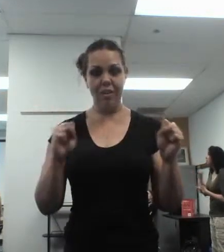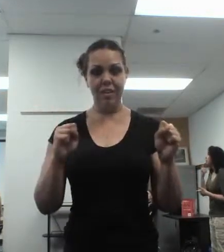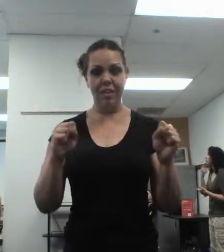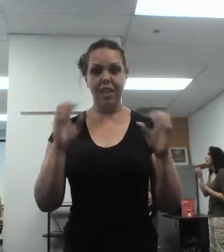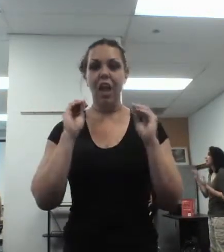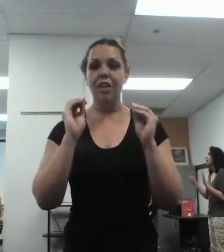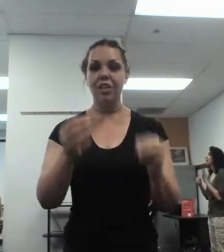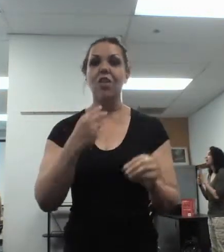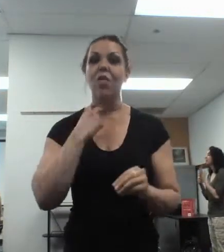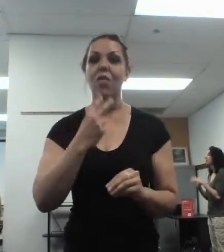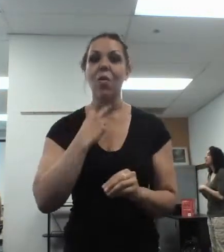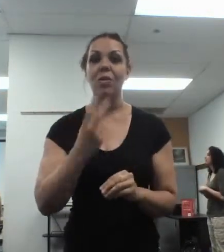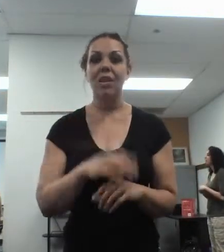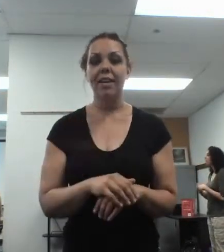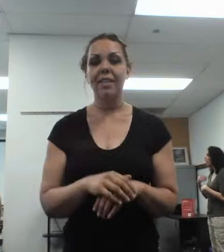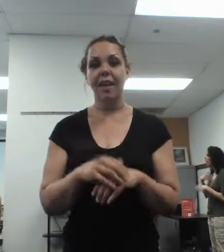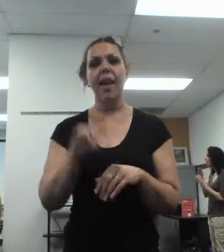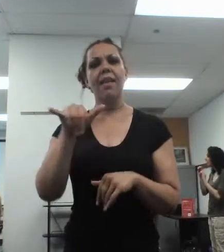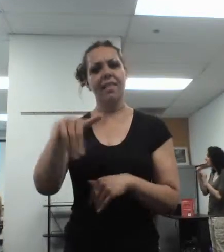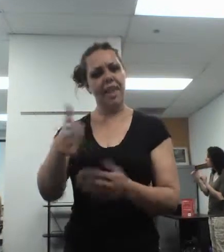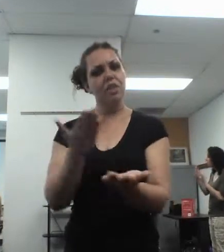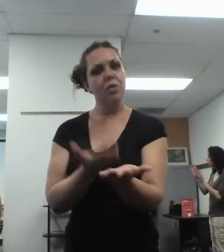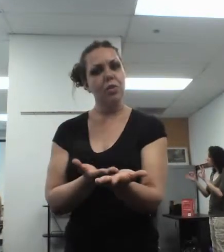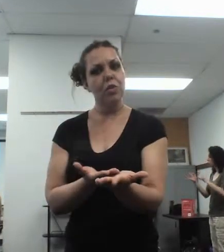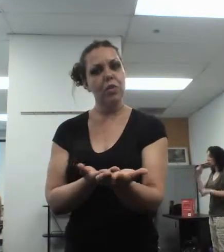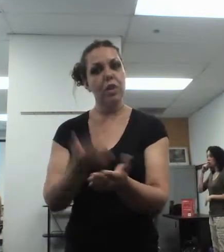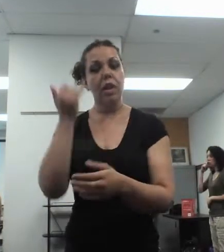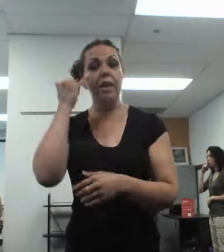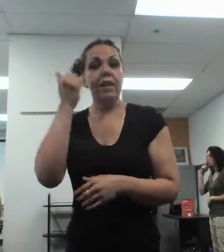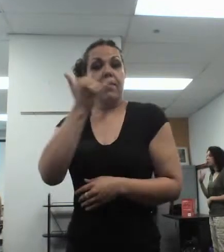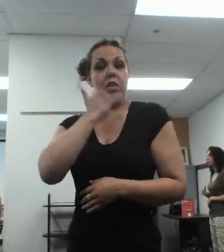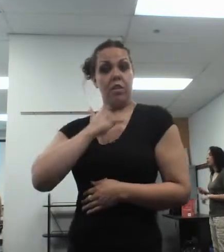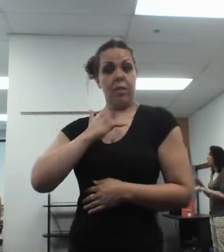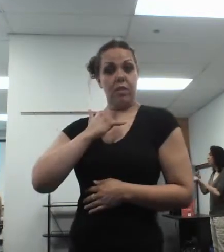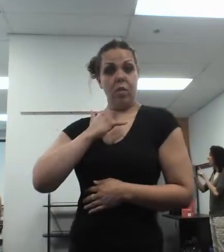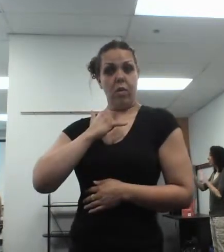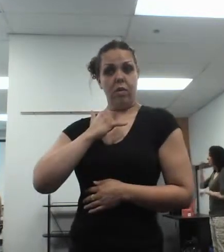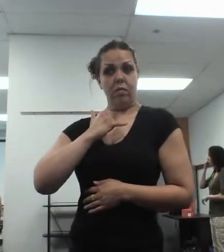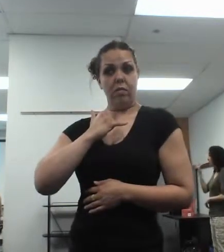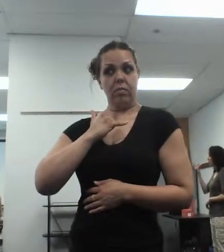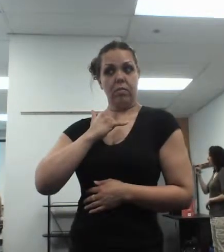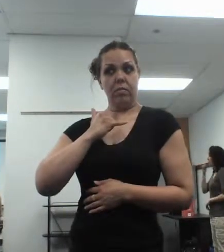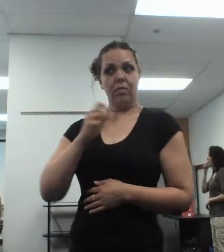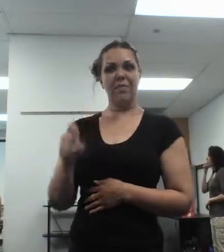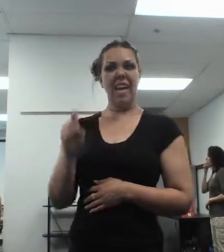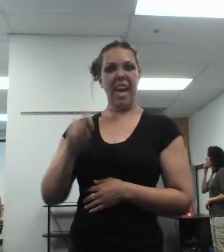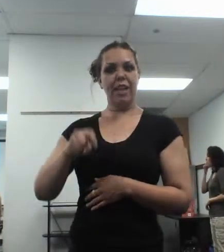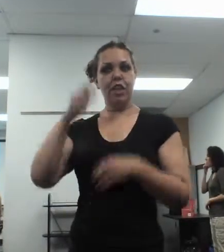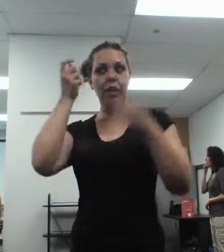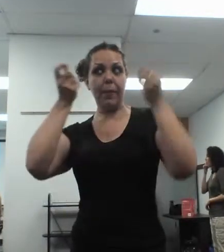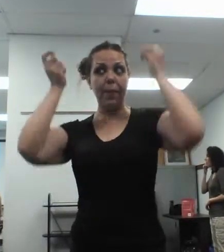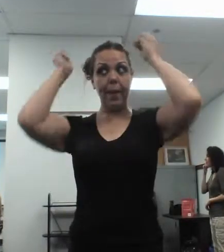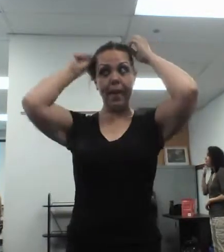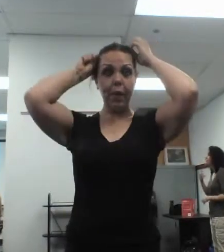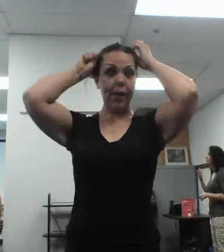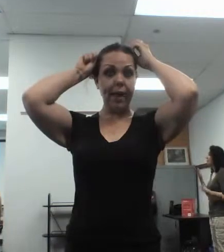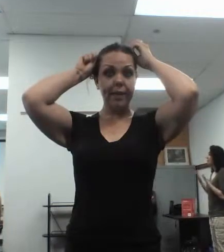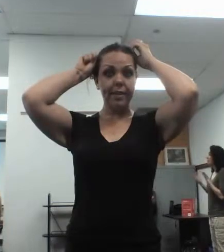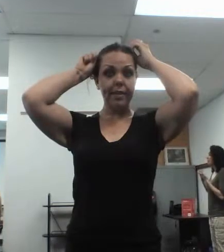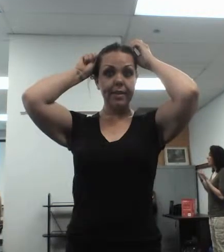your proof. But if something was wrong, like I should pin my hair back next time, right? I should pin my hair back next